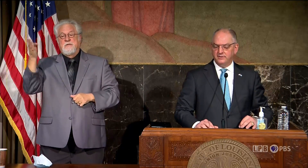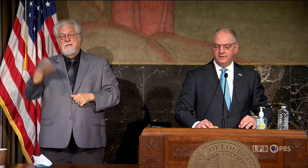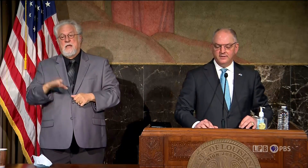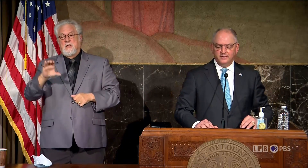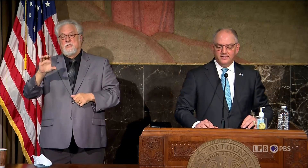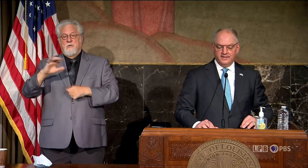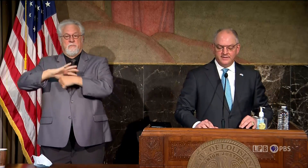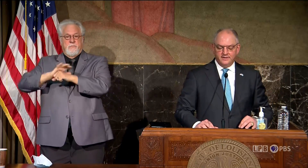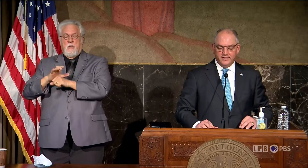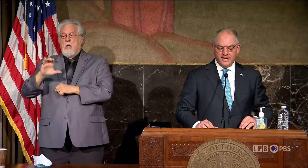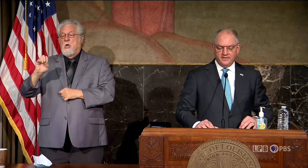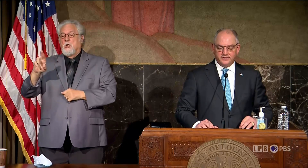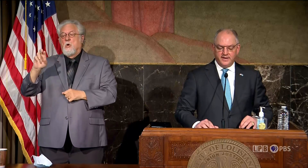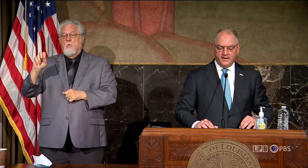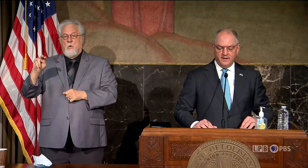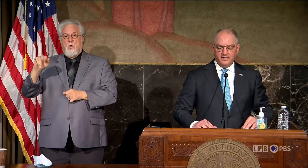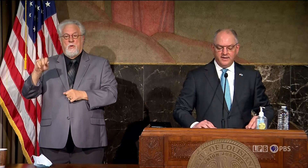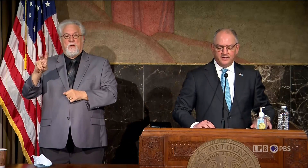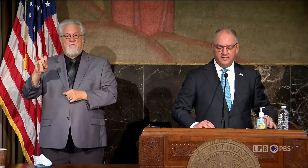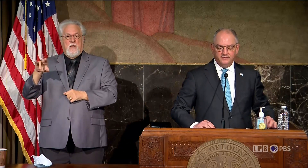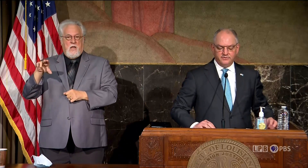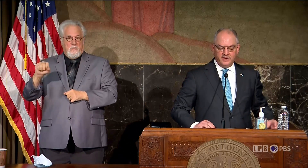ldh.la.gov/coronavirus. That's